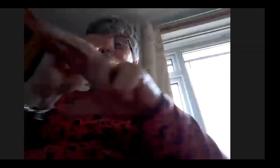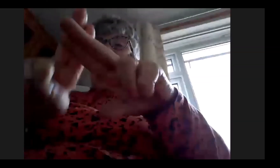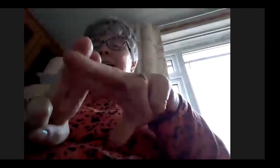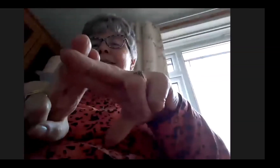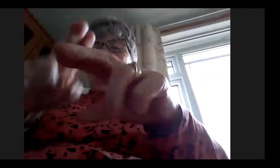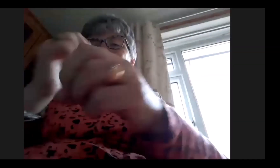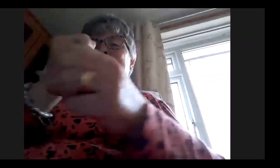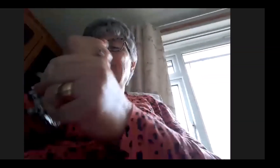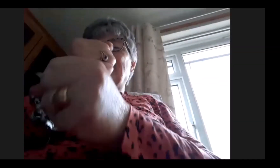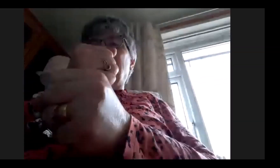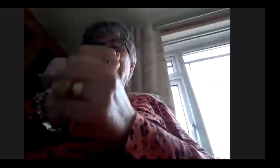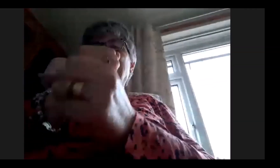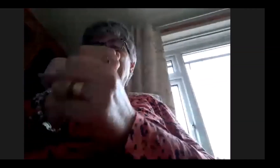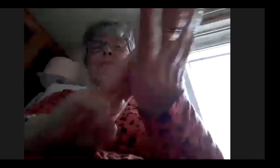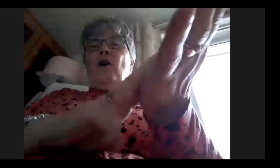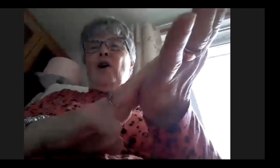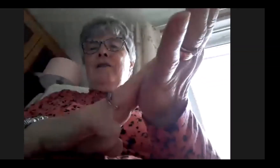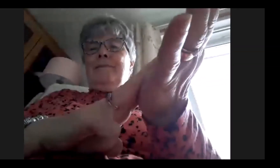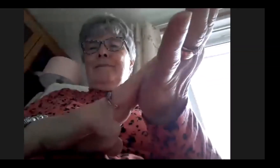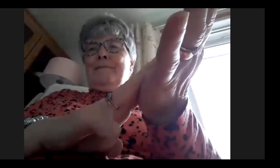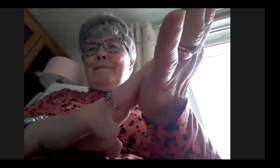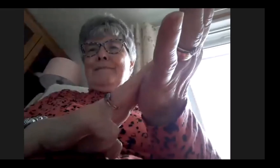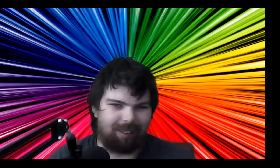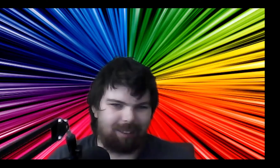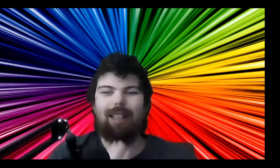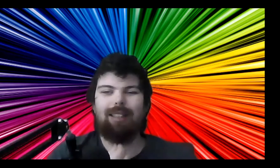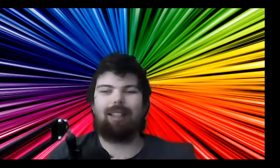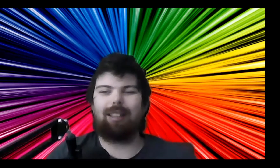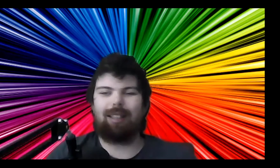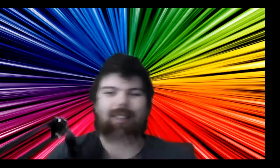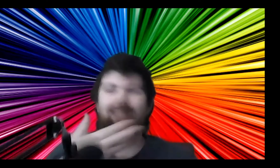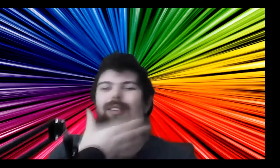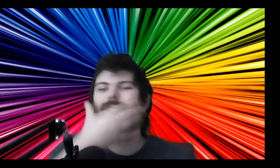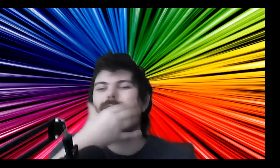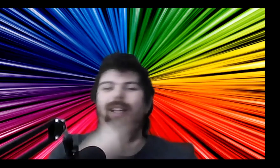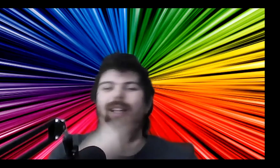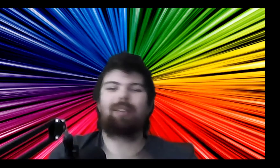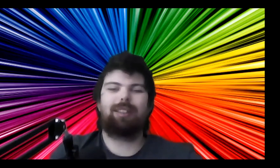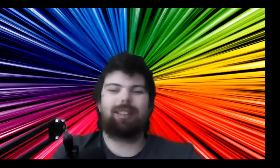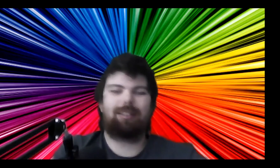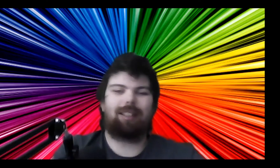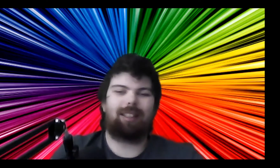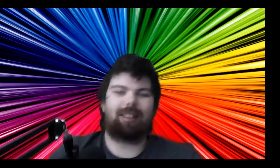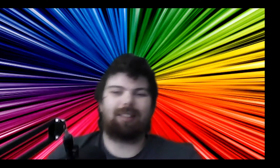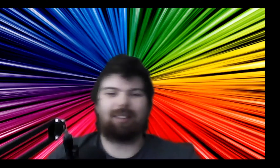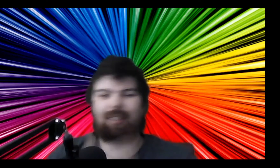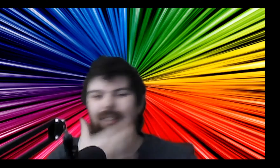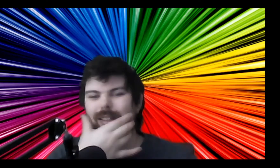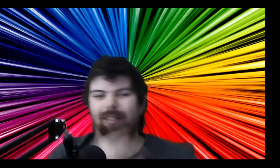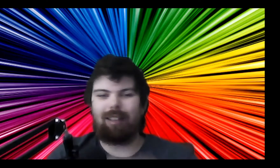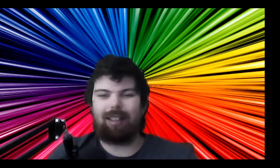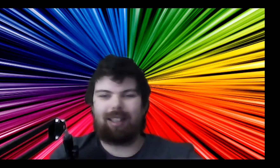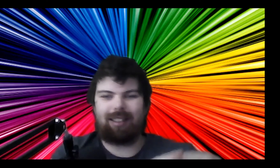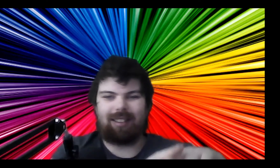granddad, grandma. He was doing that as grand. He was doing that one to his granddad. Granddad. No,